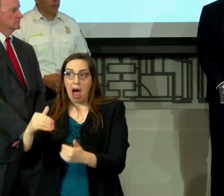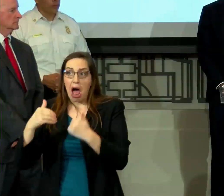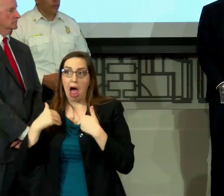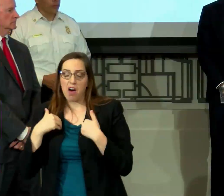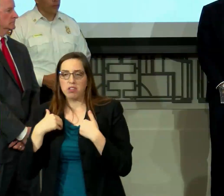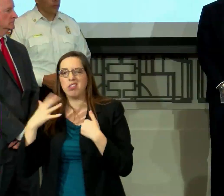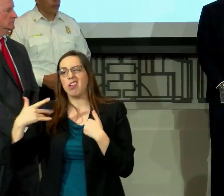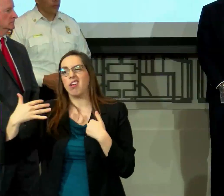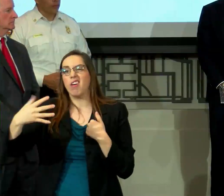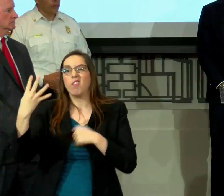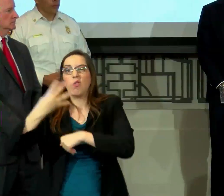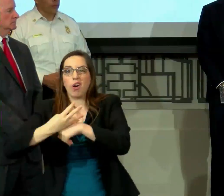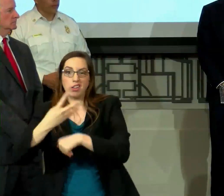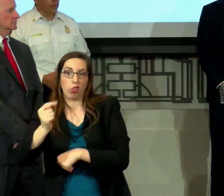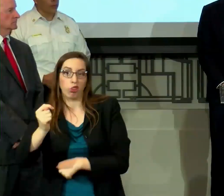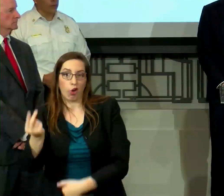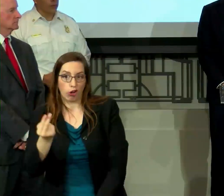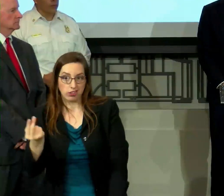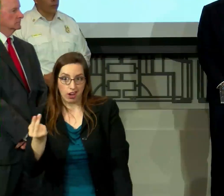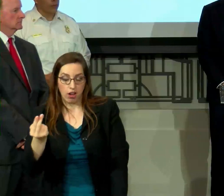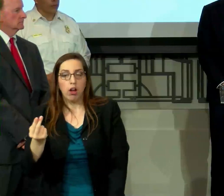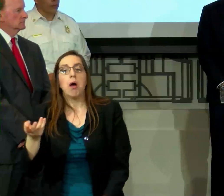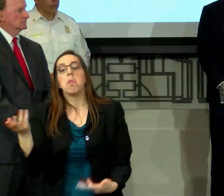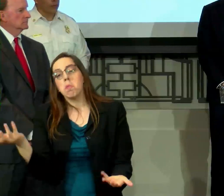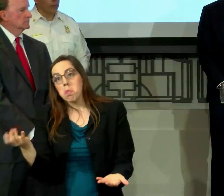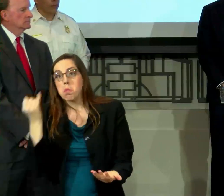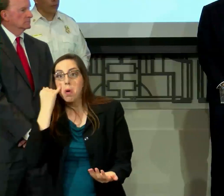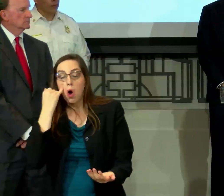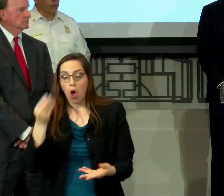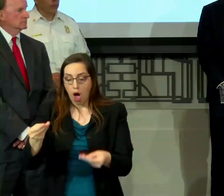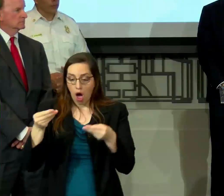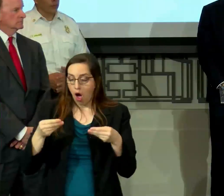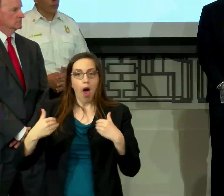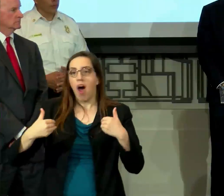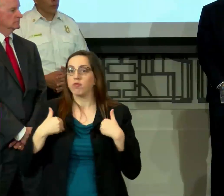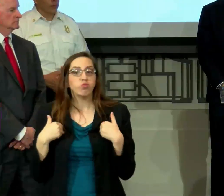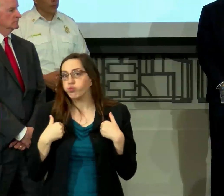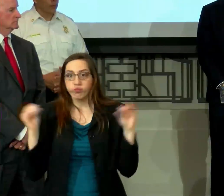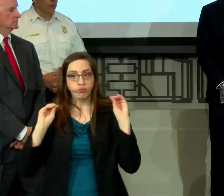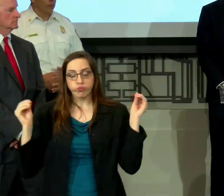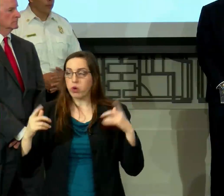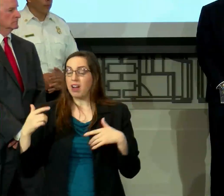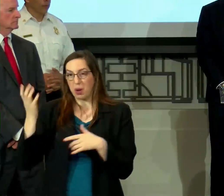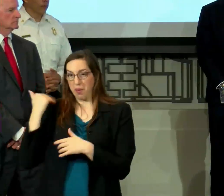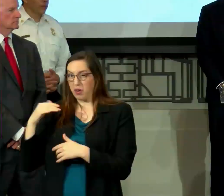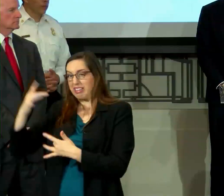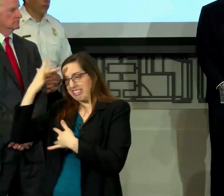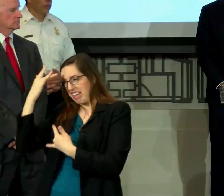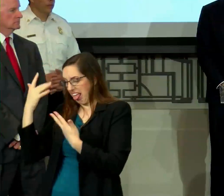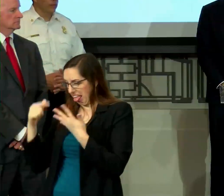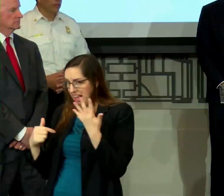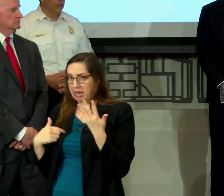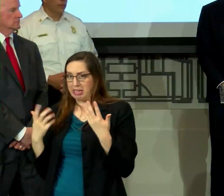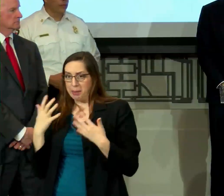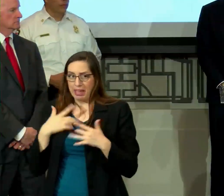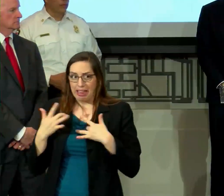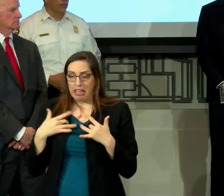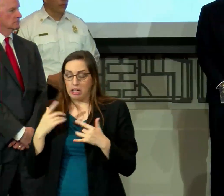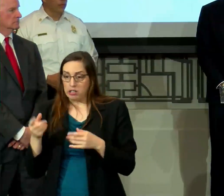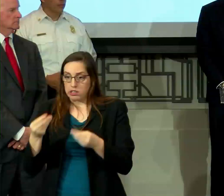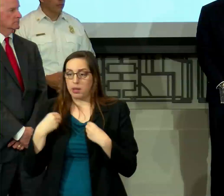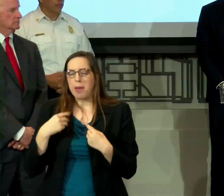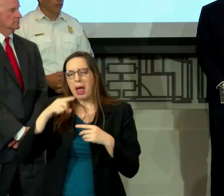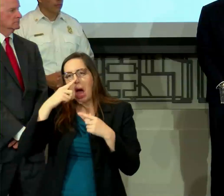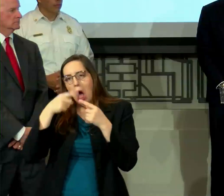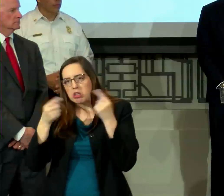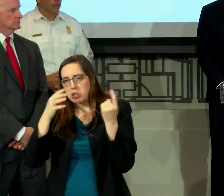days later. And let's say the test comes back negative. Okay, so I was symptomatic, I went and I got tested, and it came back and it was negative. Maybe it was my